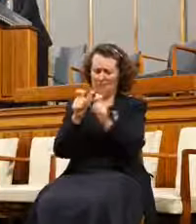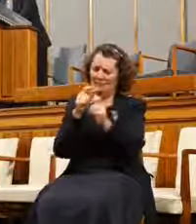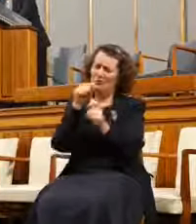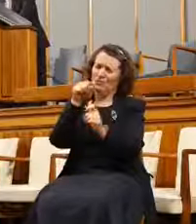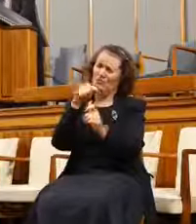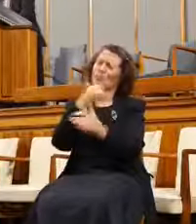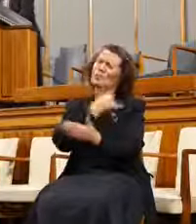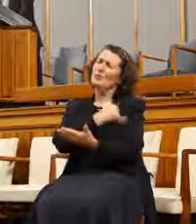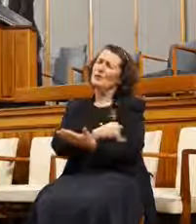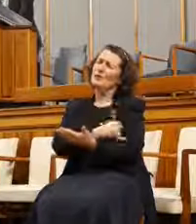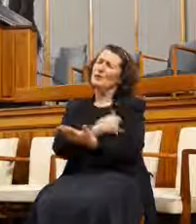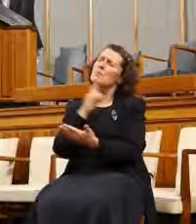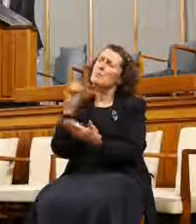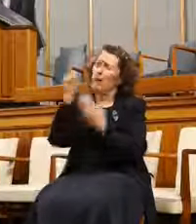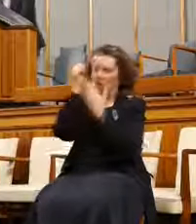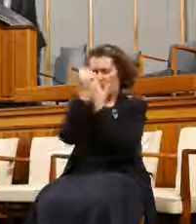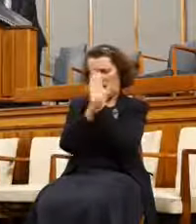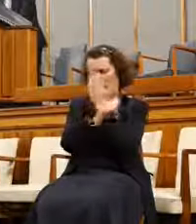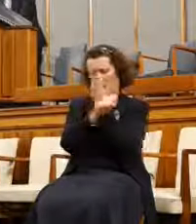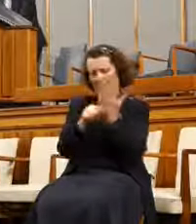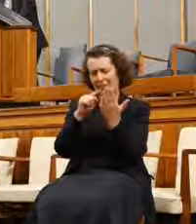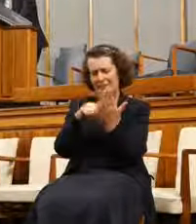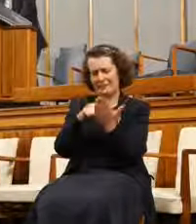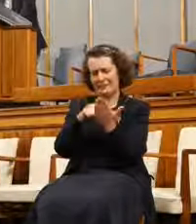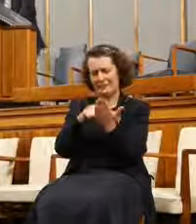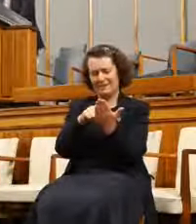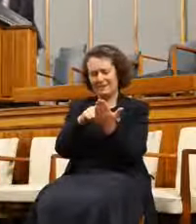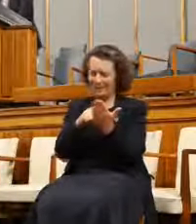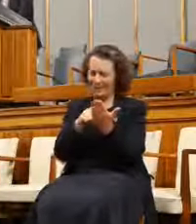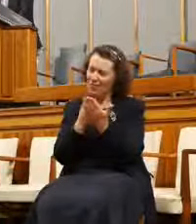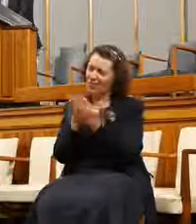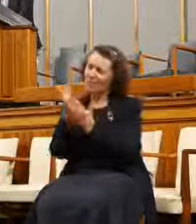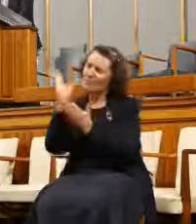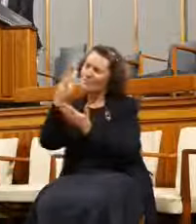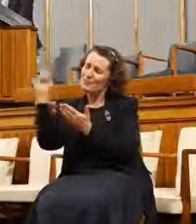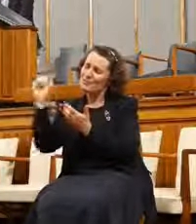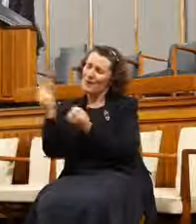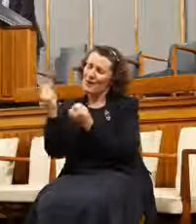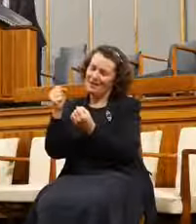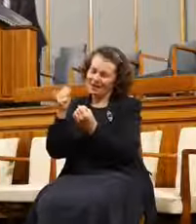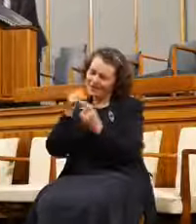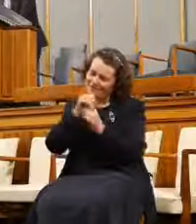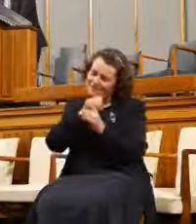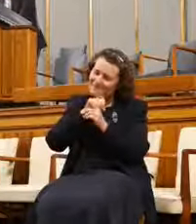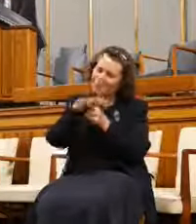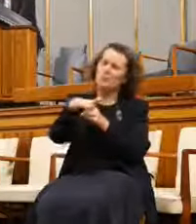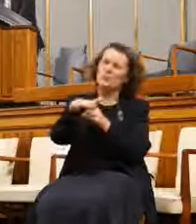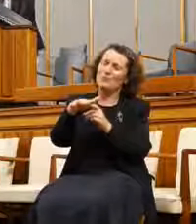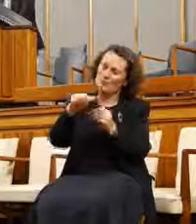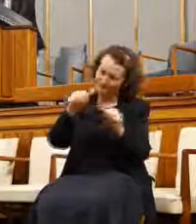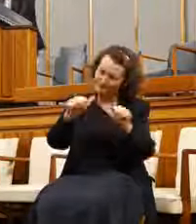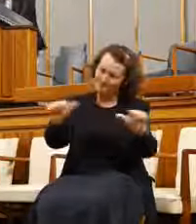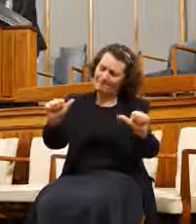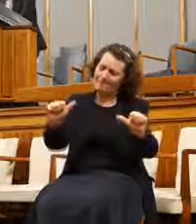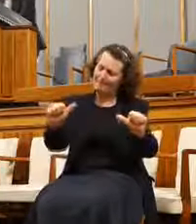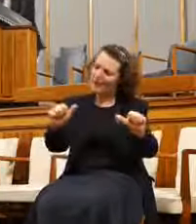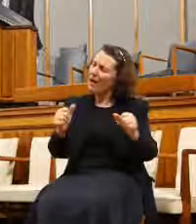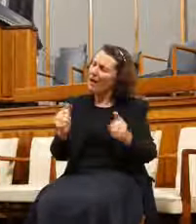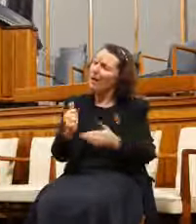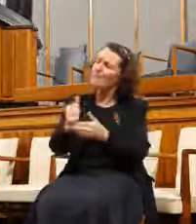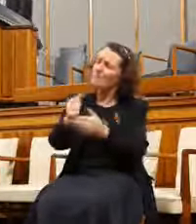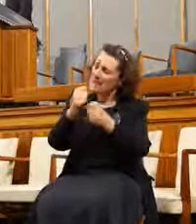Lord, by the power of the Spirit, that we may grasp and understand and see our need and come